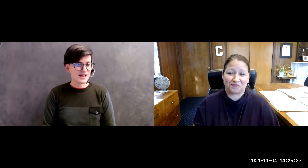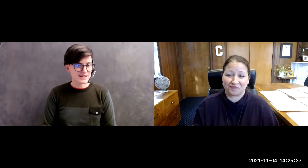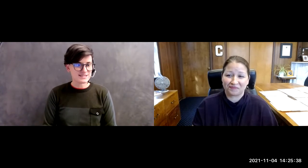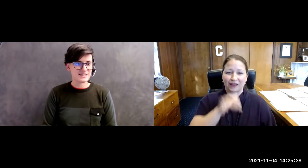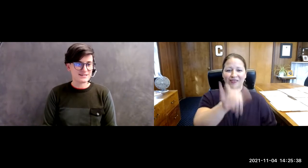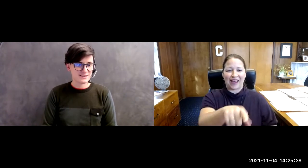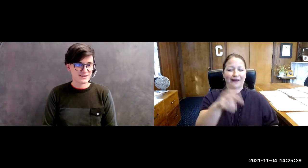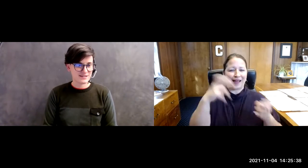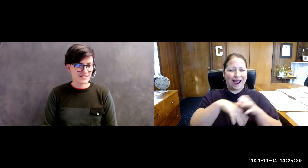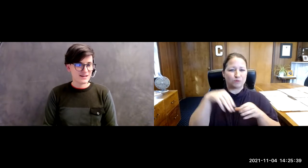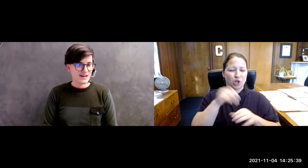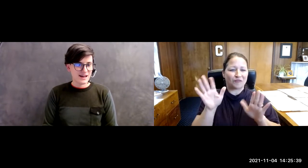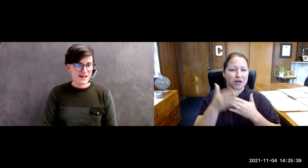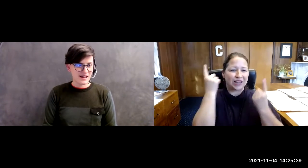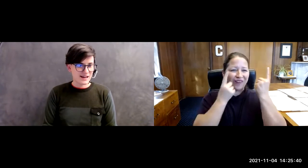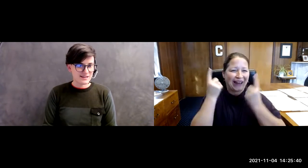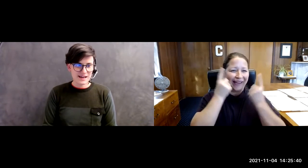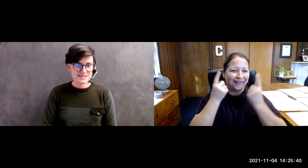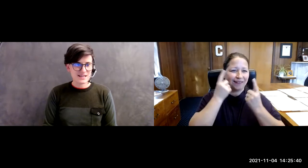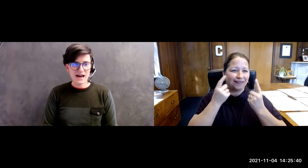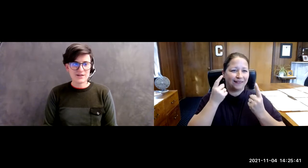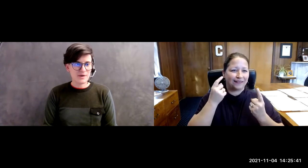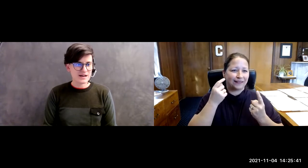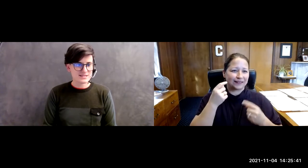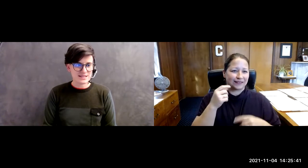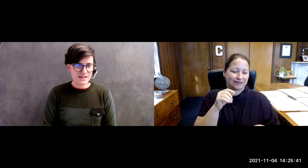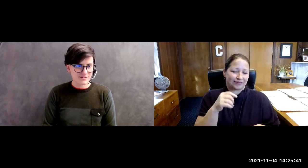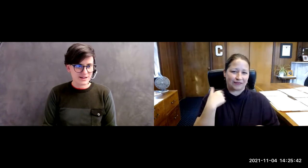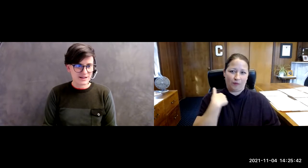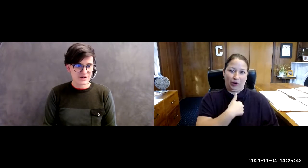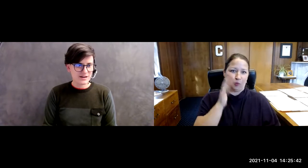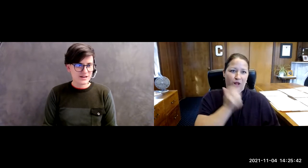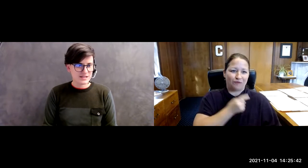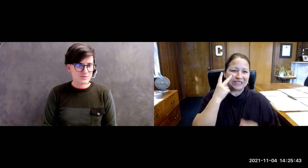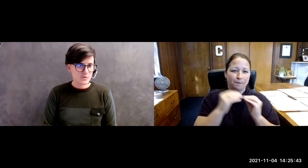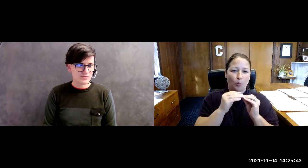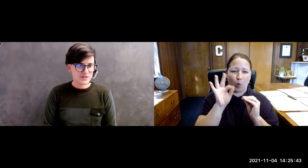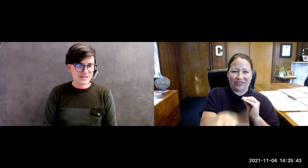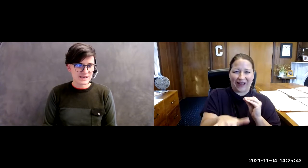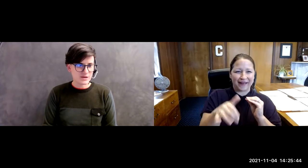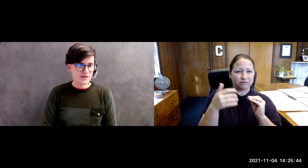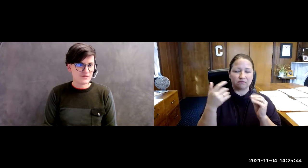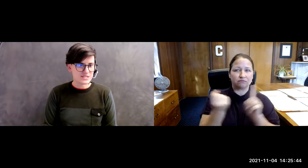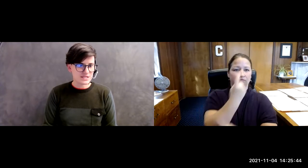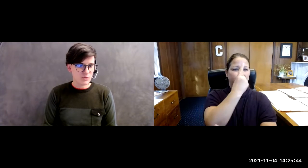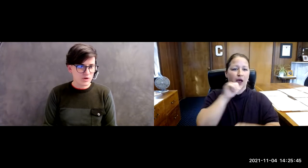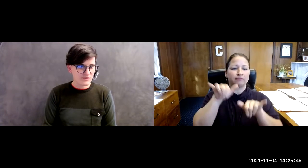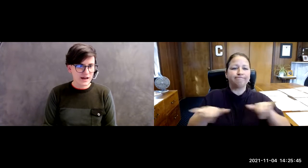Great idea. And that's out of the box thinking right there. That's what we really need. We'd love to see more of